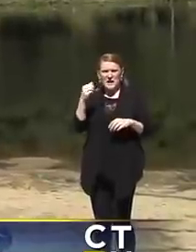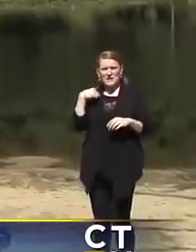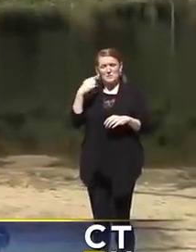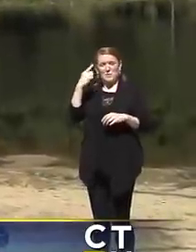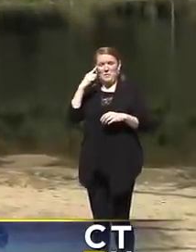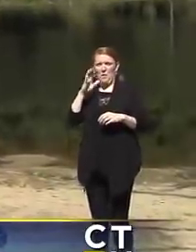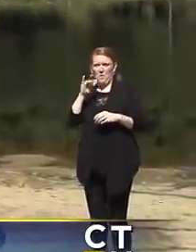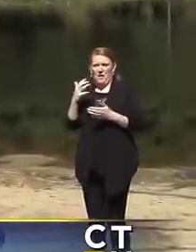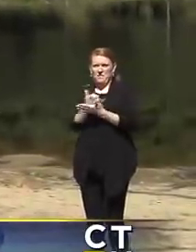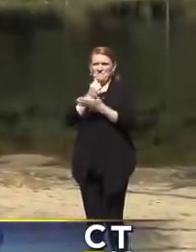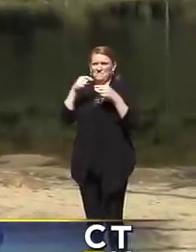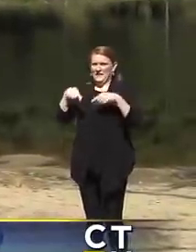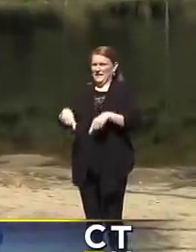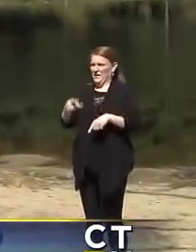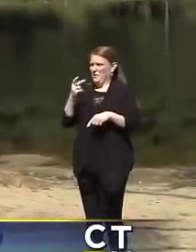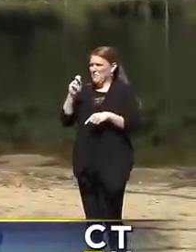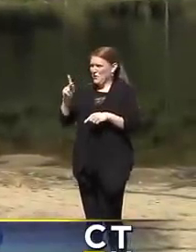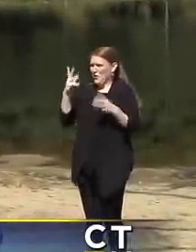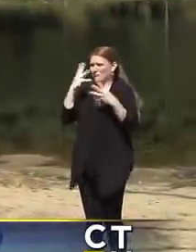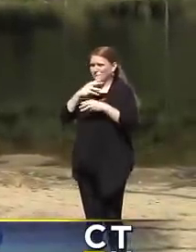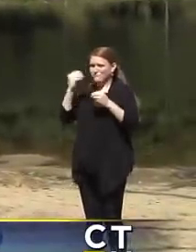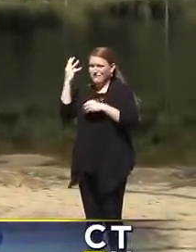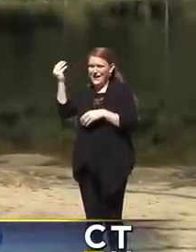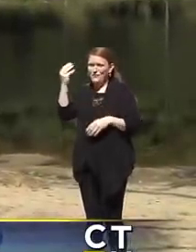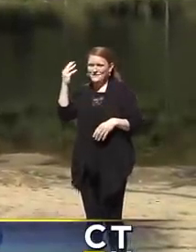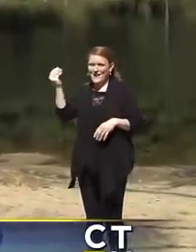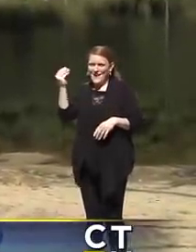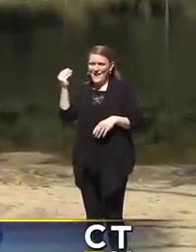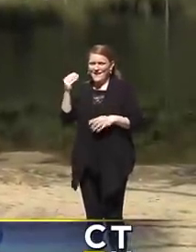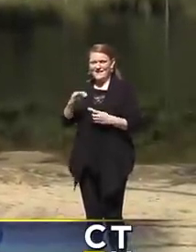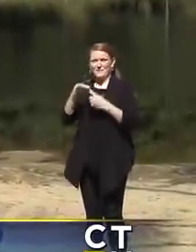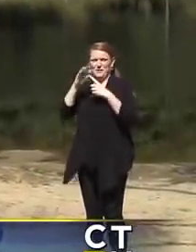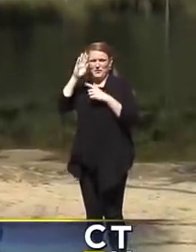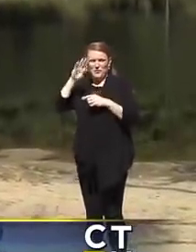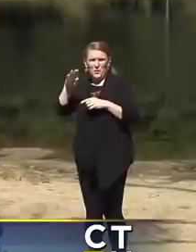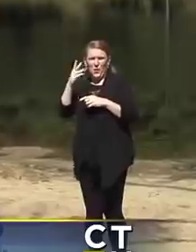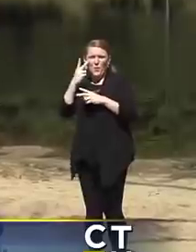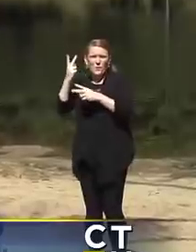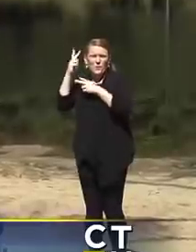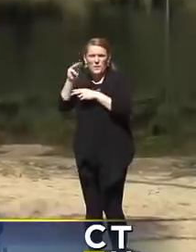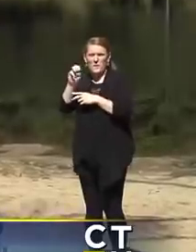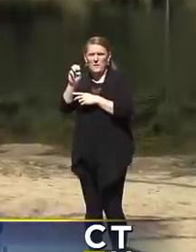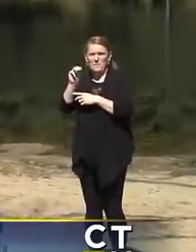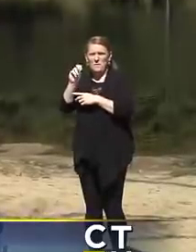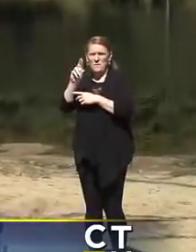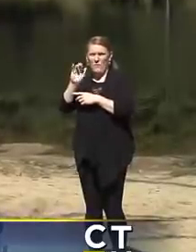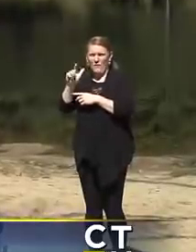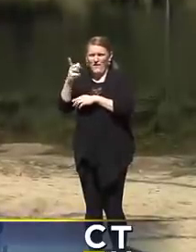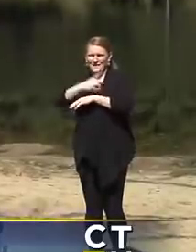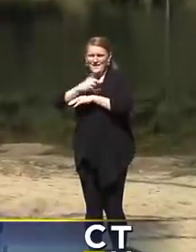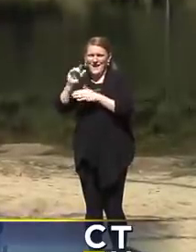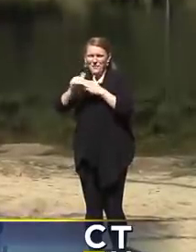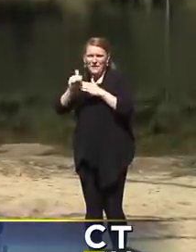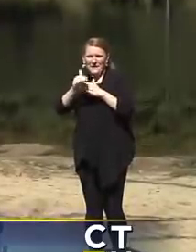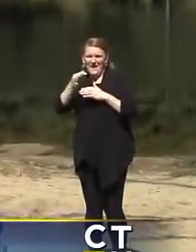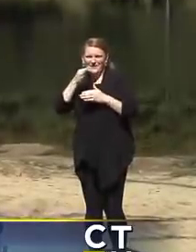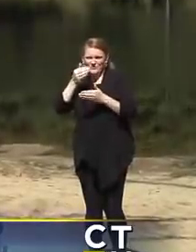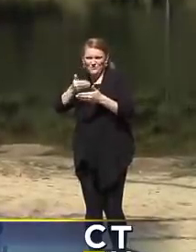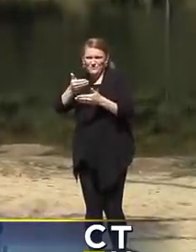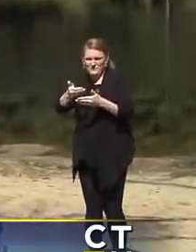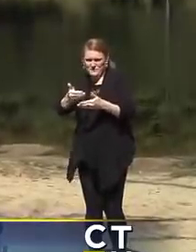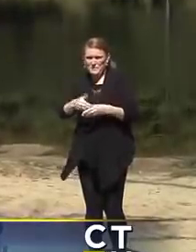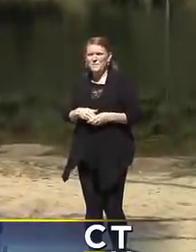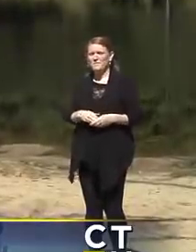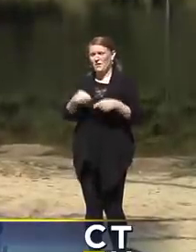things with the advent of Memorial Day weekend coming up. And I'll just say, Gay